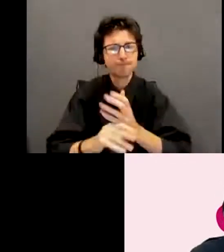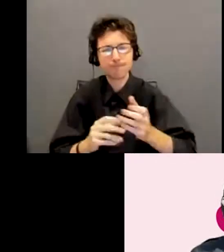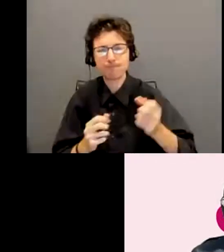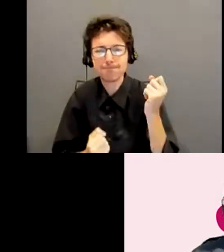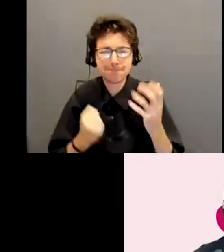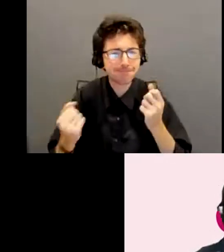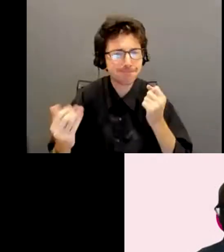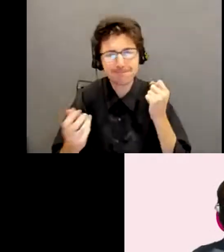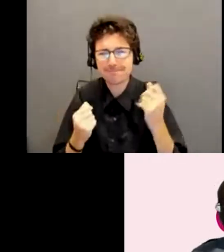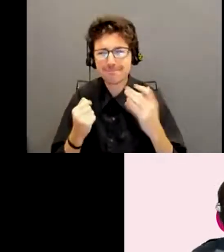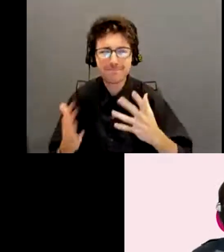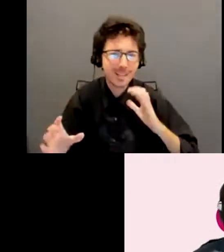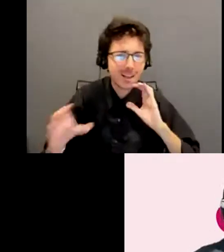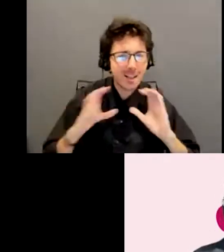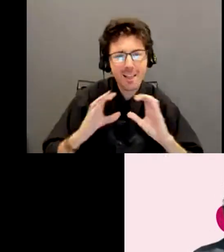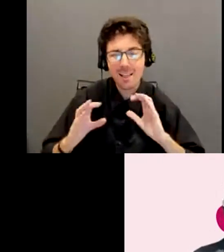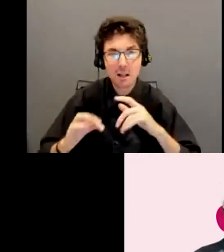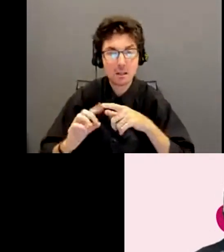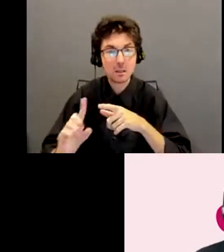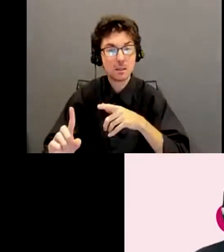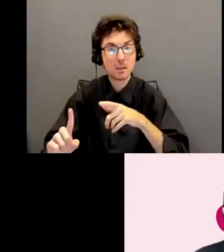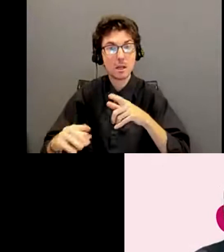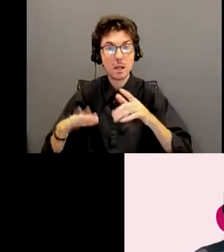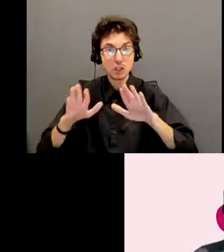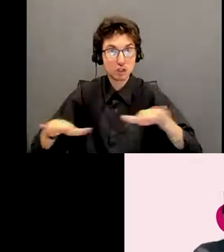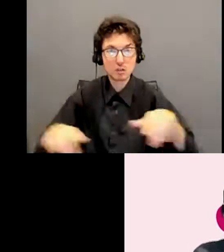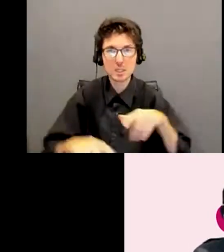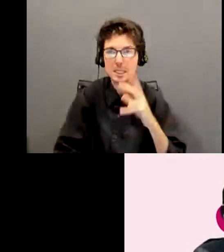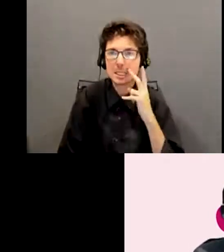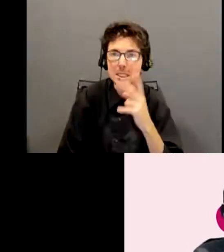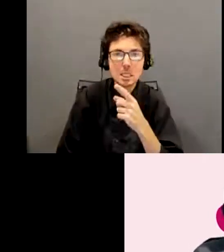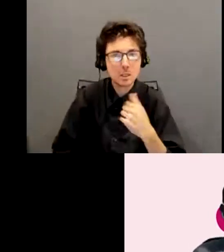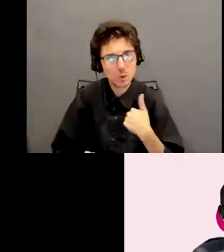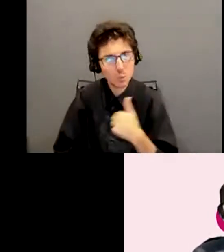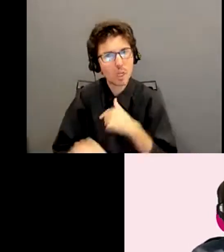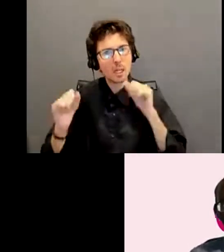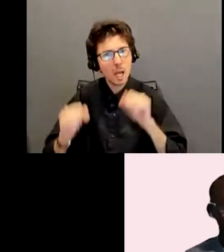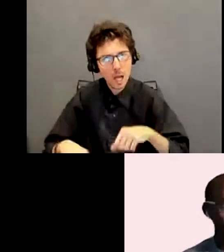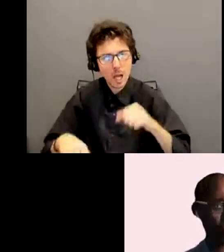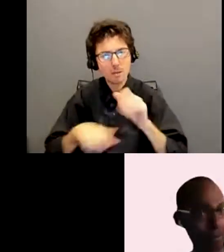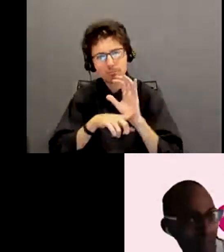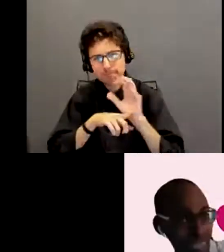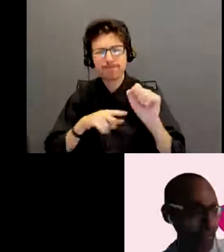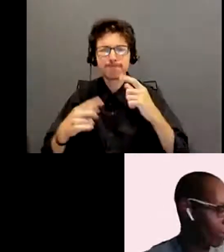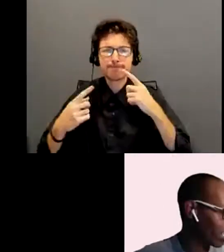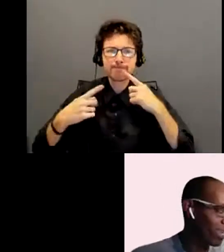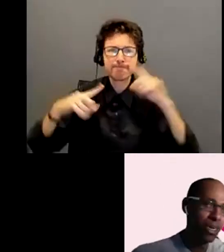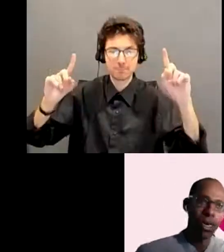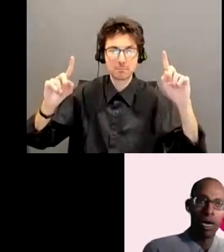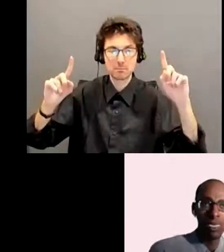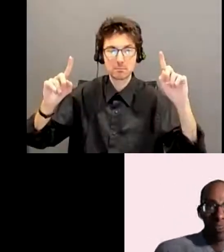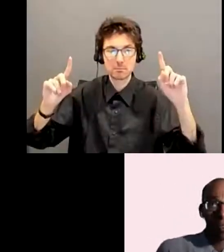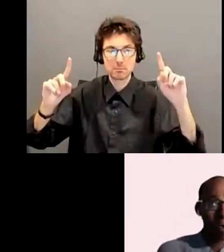give for the others. This is what we do. This is Mikhon. And like the center says here, back in